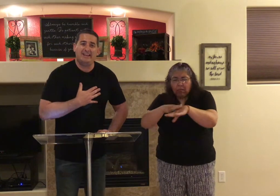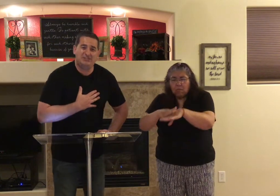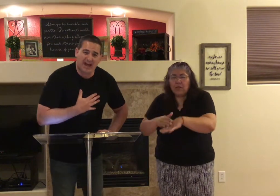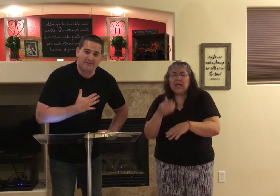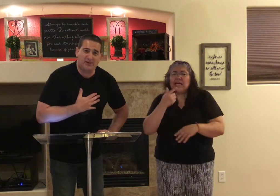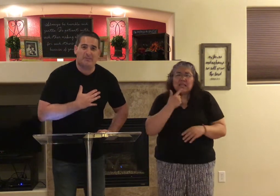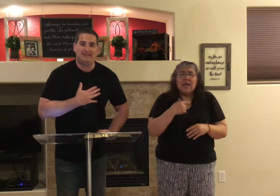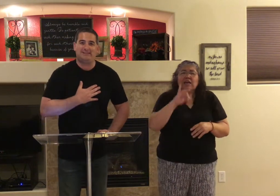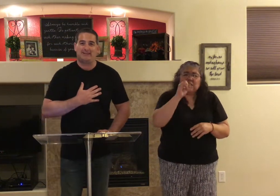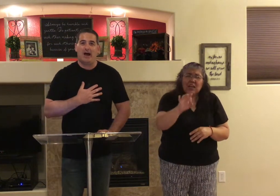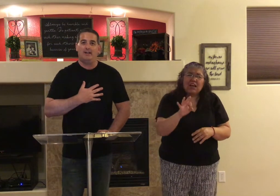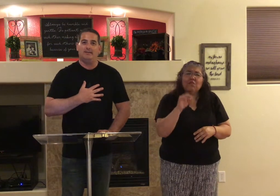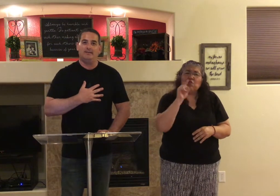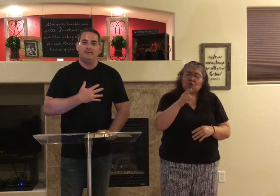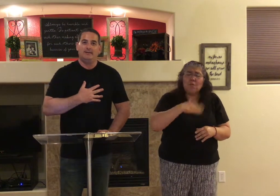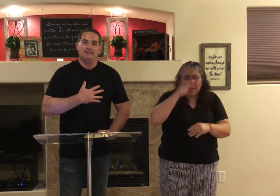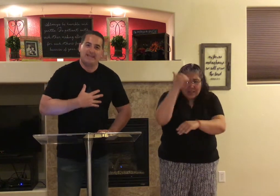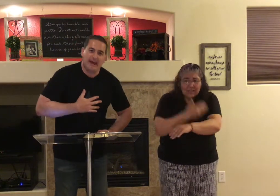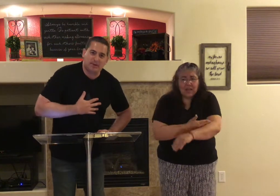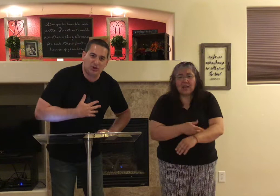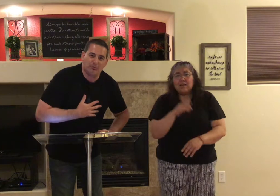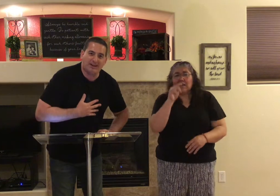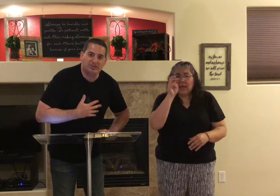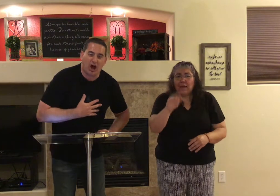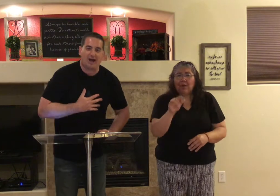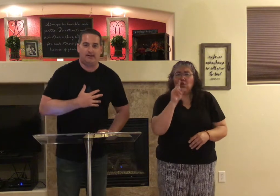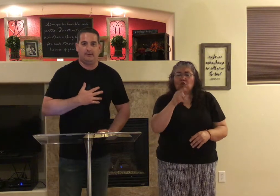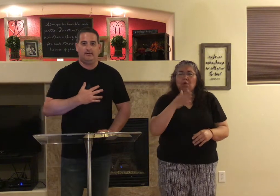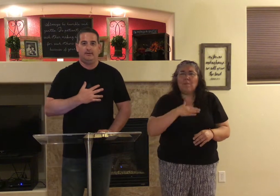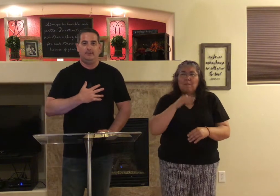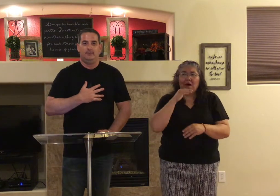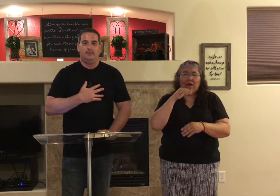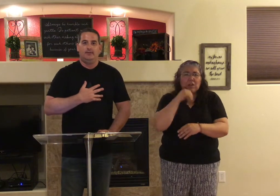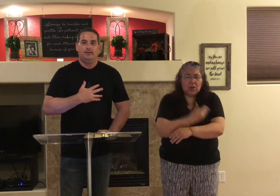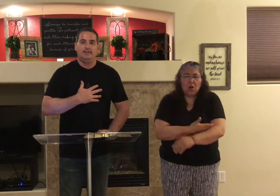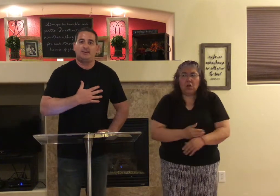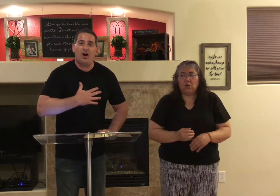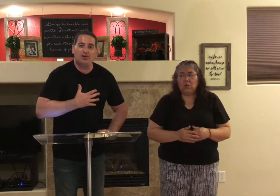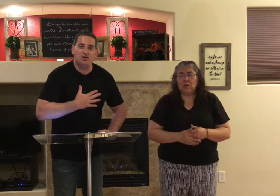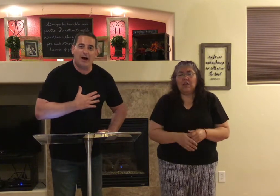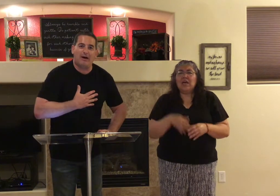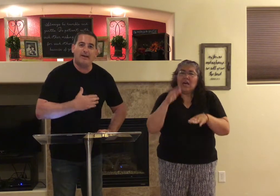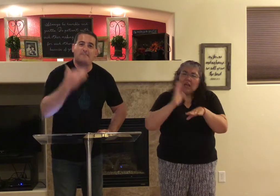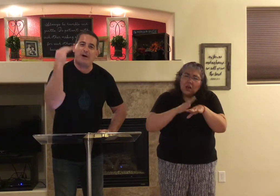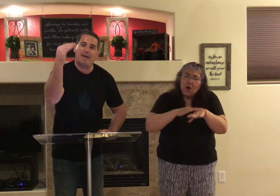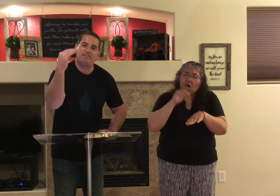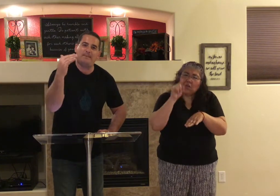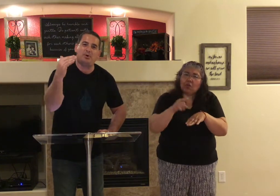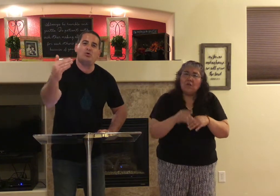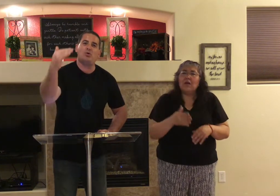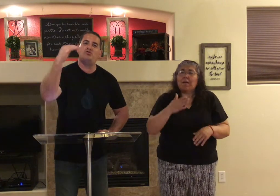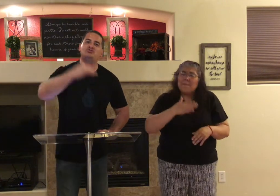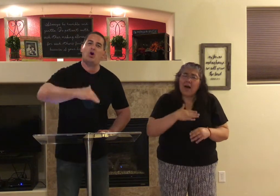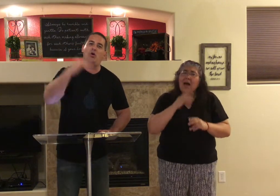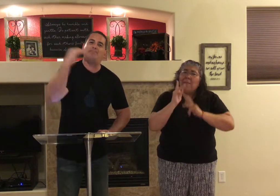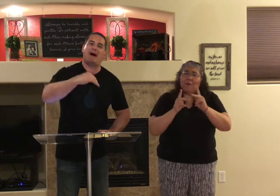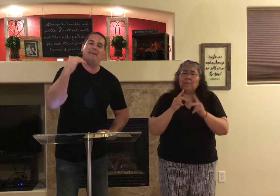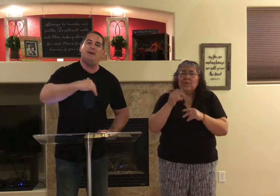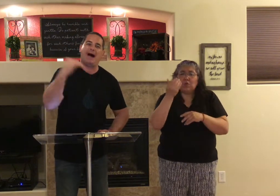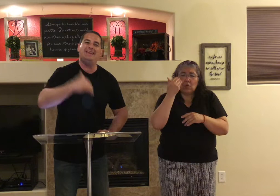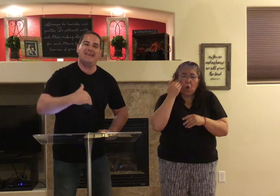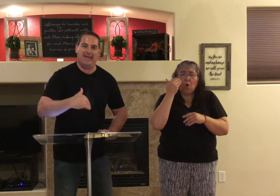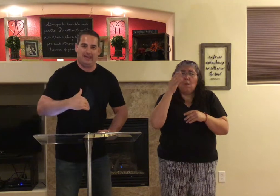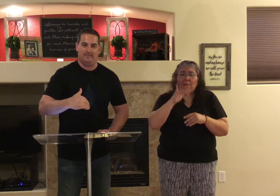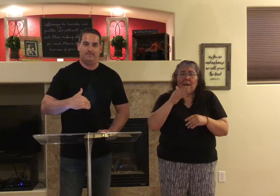He's saying, Jeff, you're my son. Tammy, you're my daughter. He's calling you out. If my people who are known